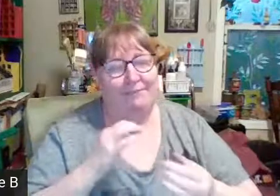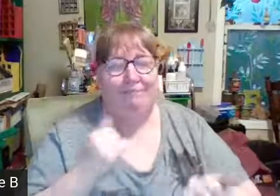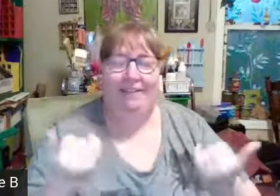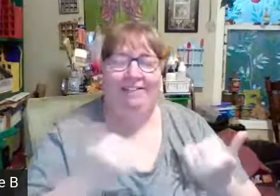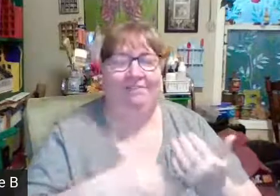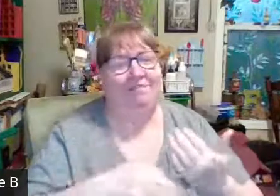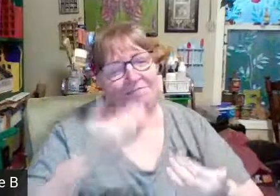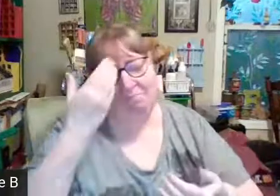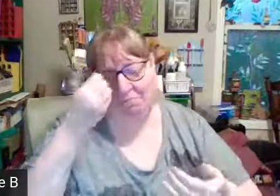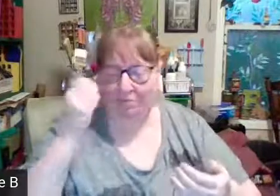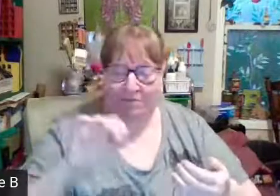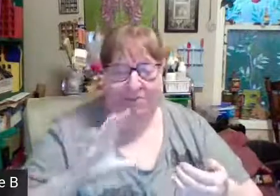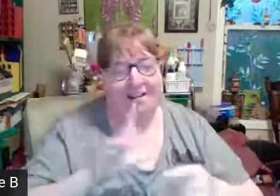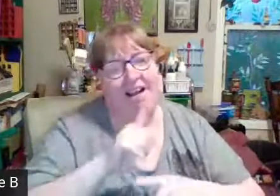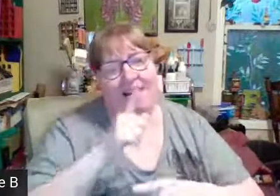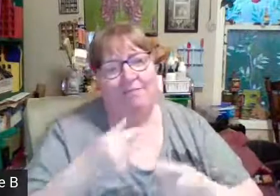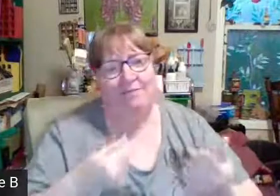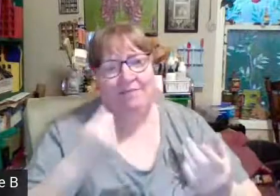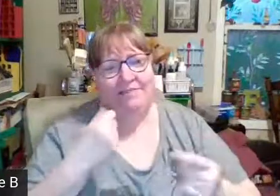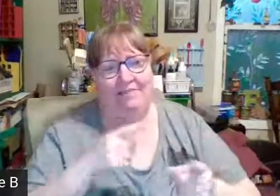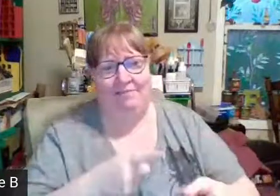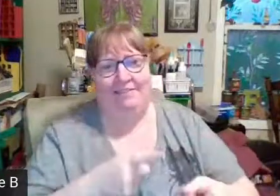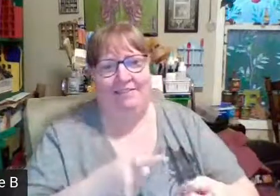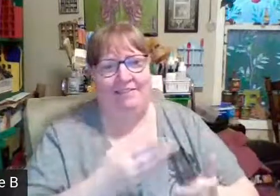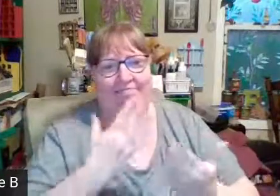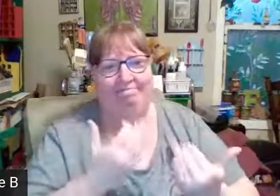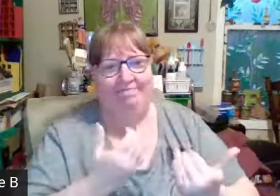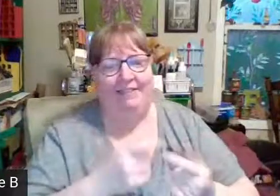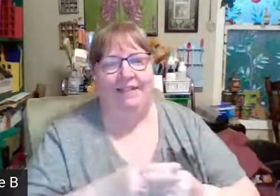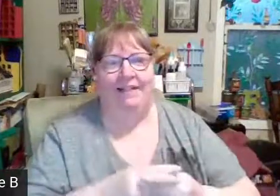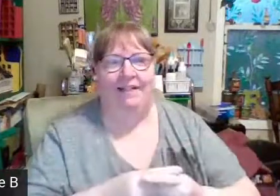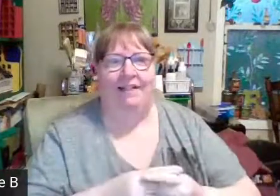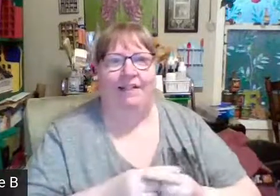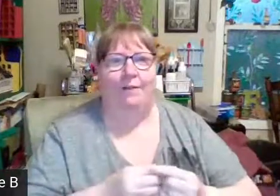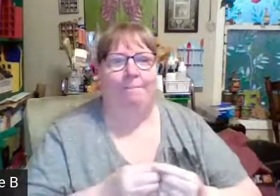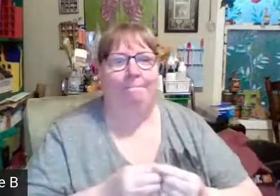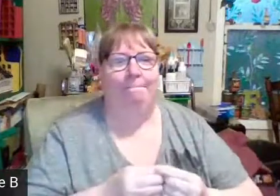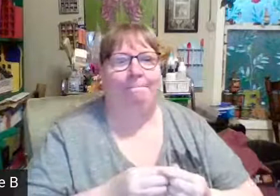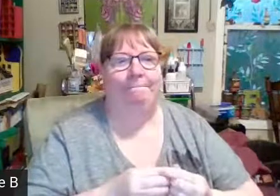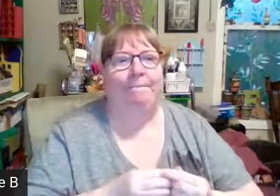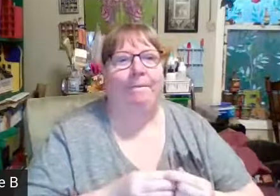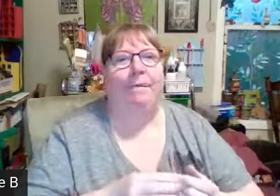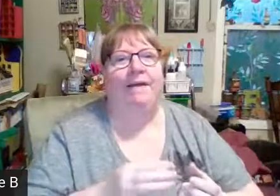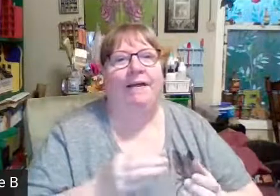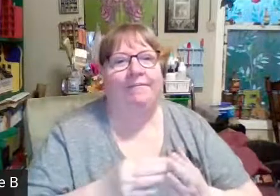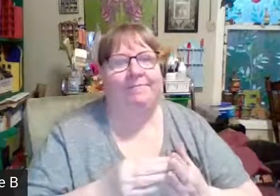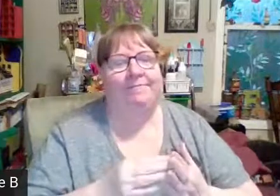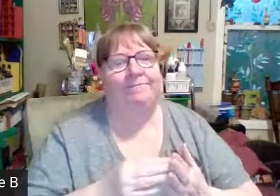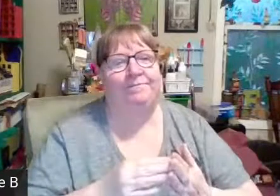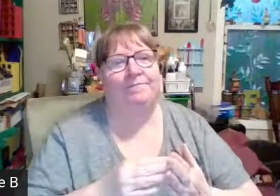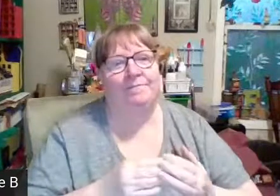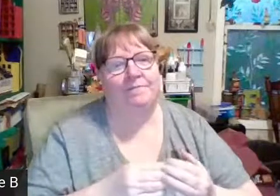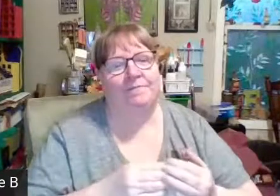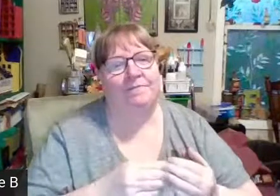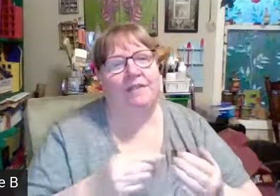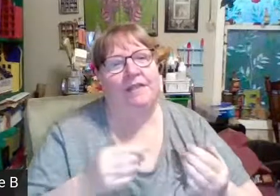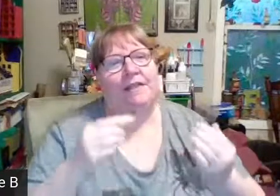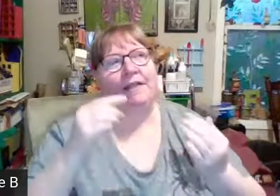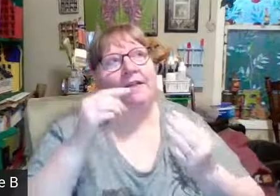or not it makes it all the way to Jean Peter, sometimes that doesn't happen. So, but if you fill it out on the smile list, it definitely happens. And when